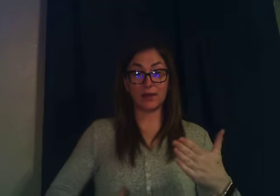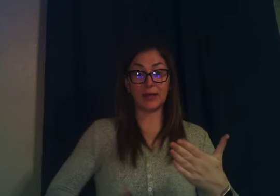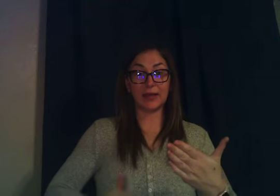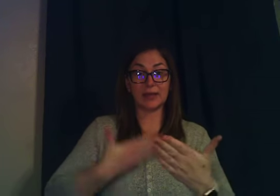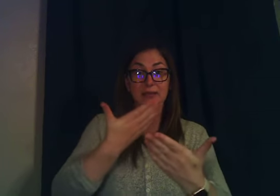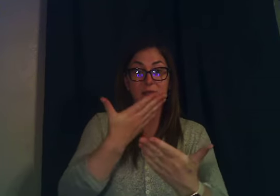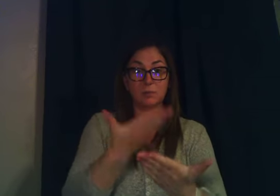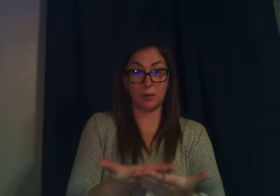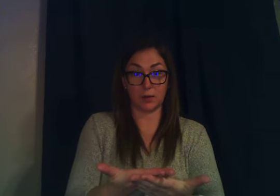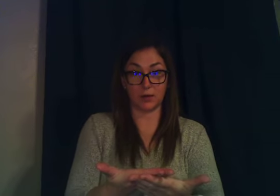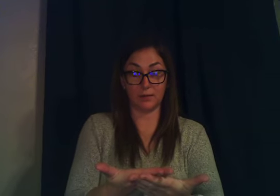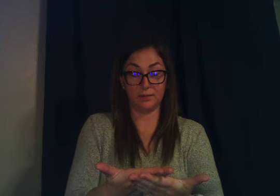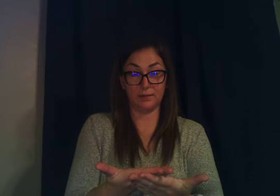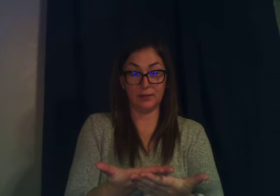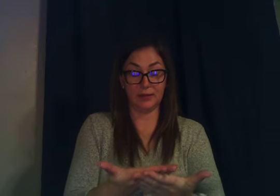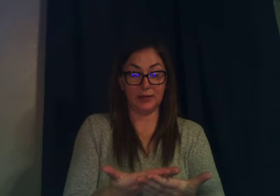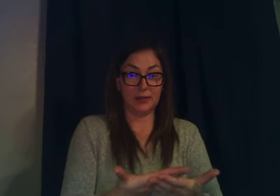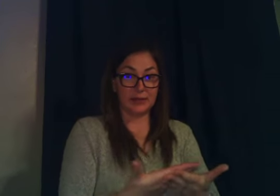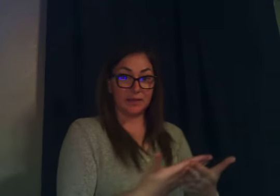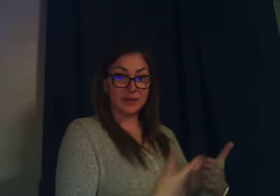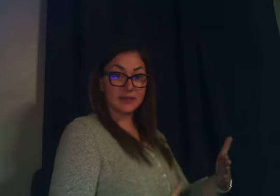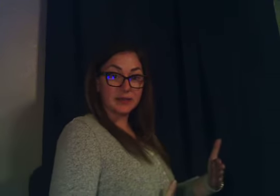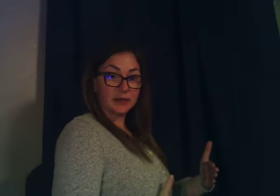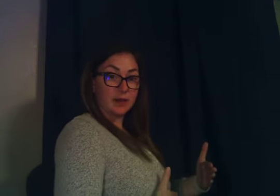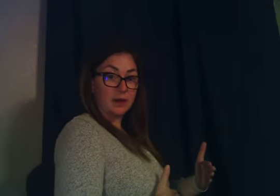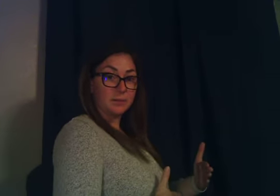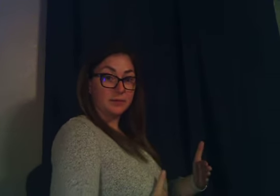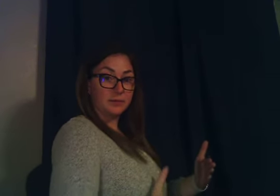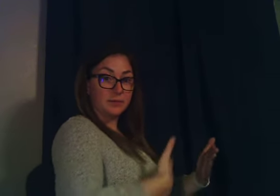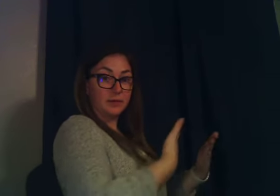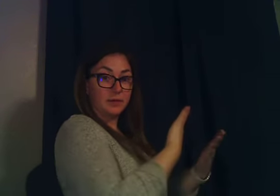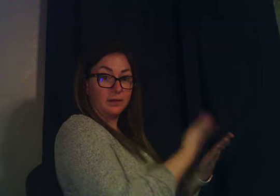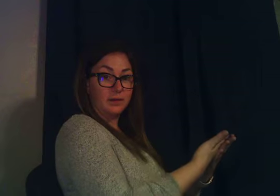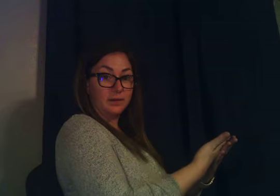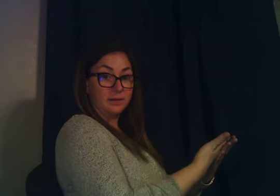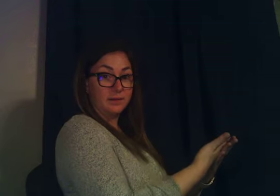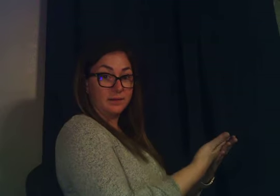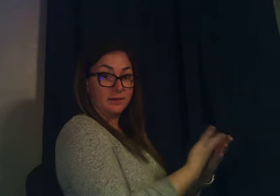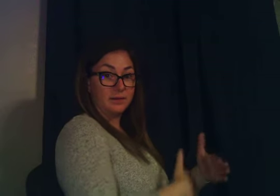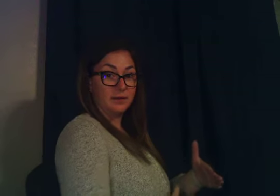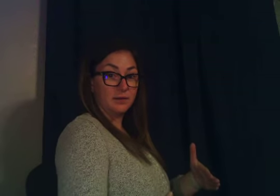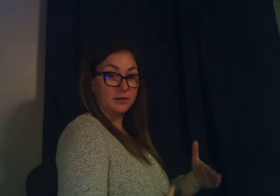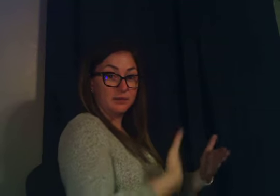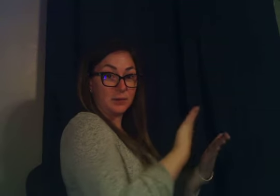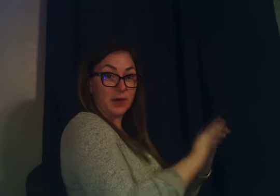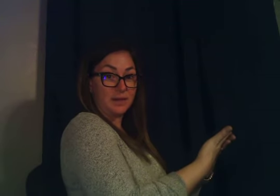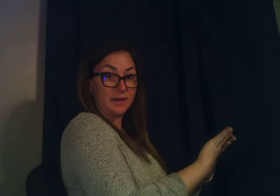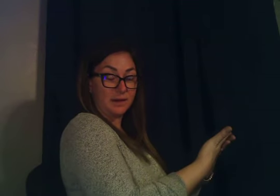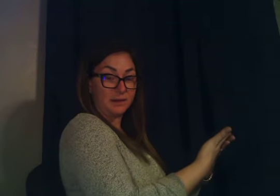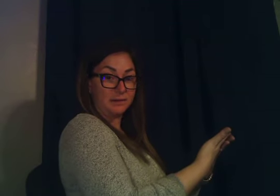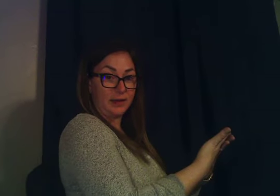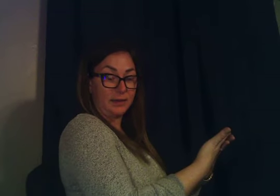is born. And this is going to come from right there. Okay?